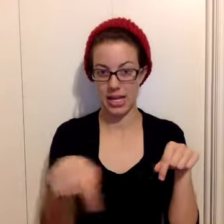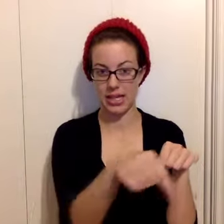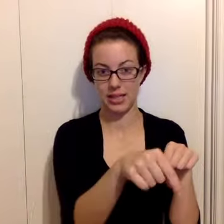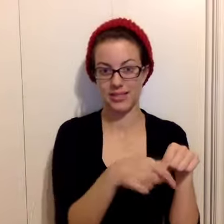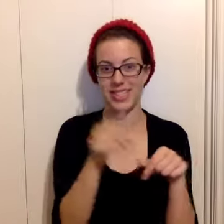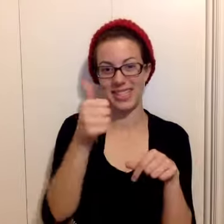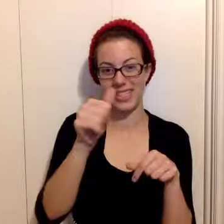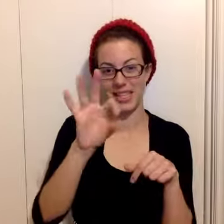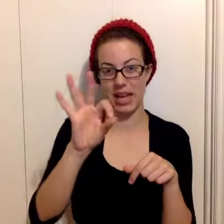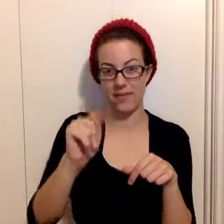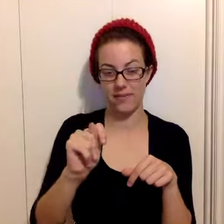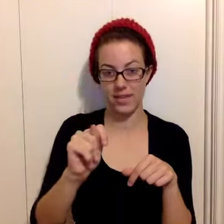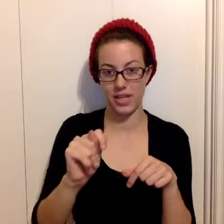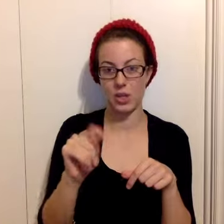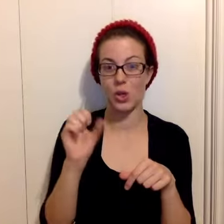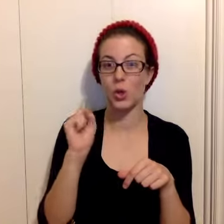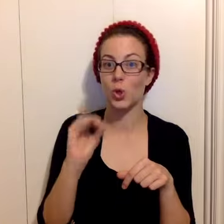100 square feet.